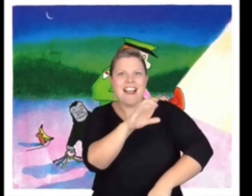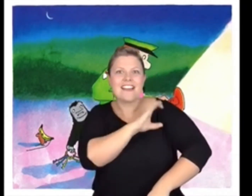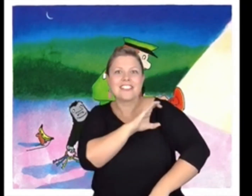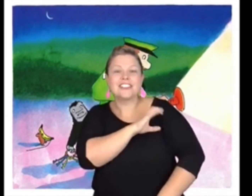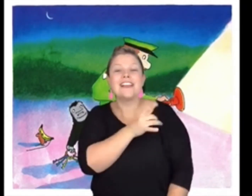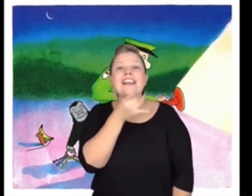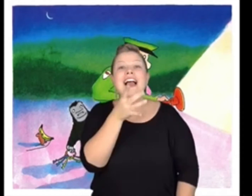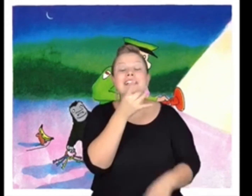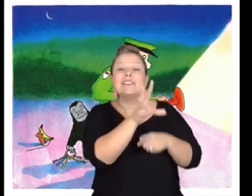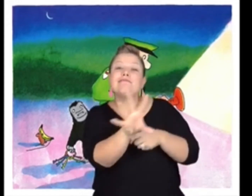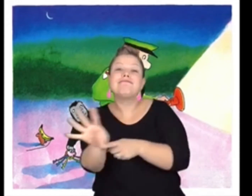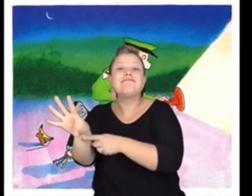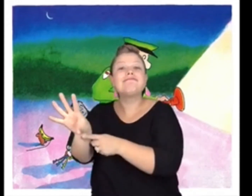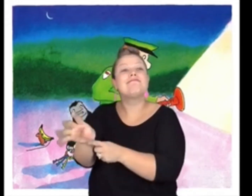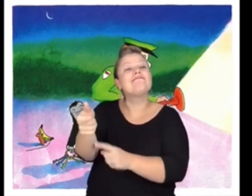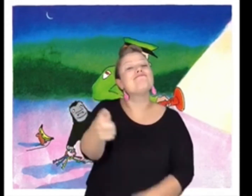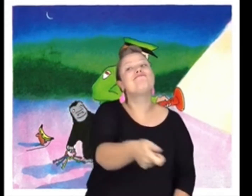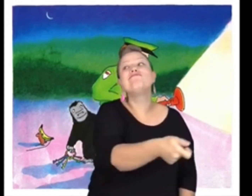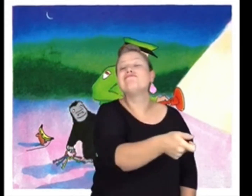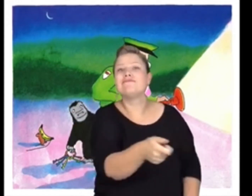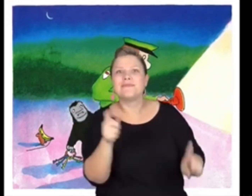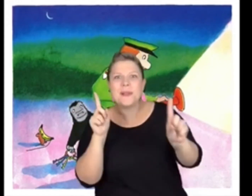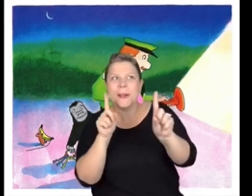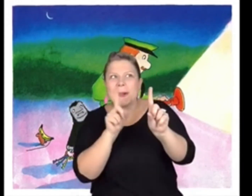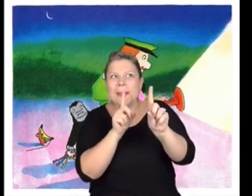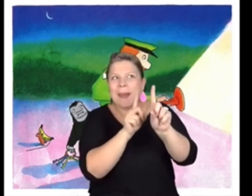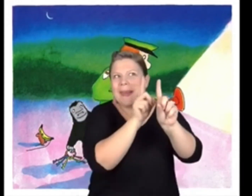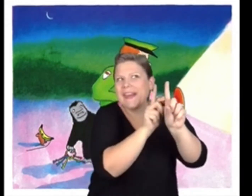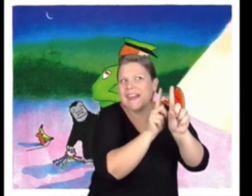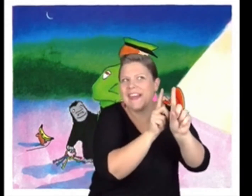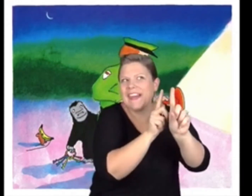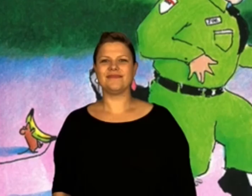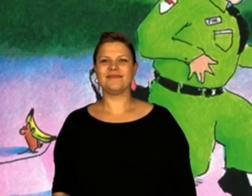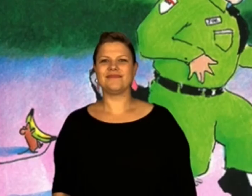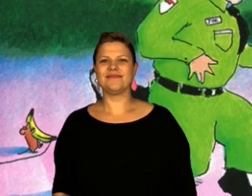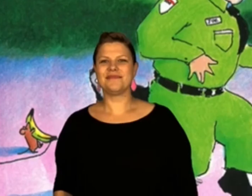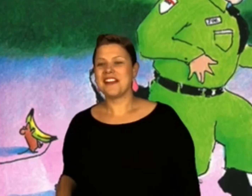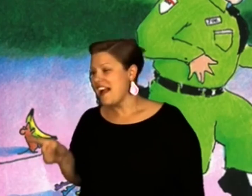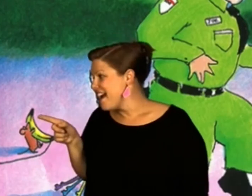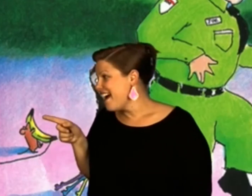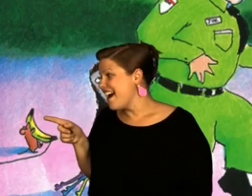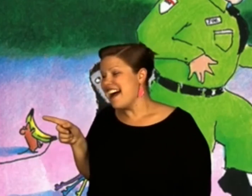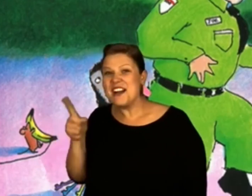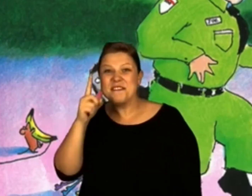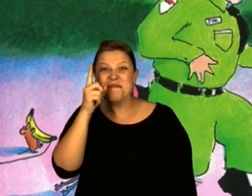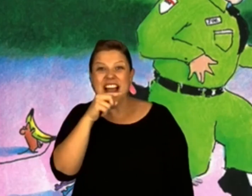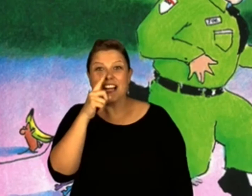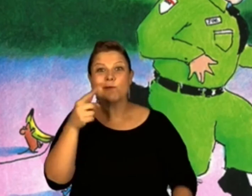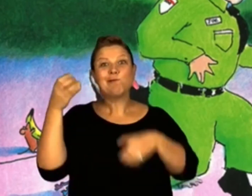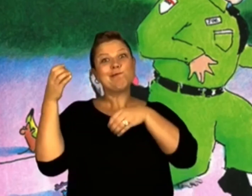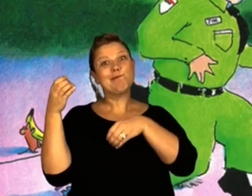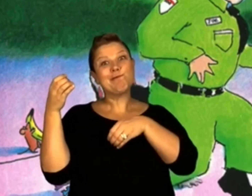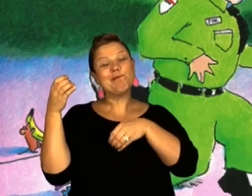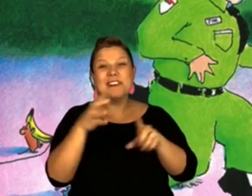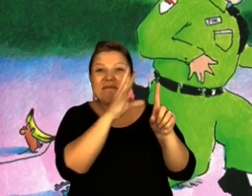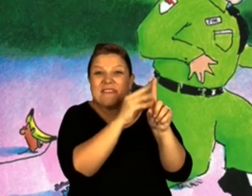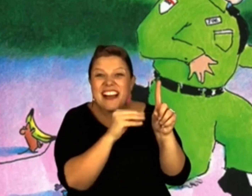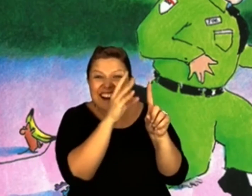followed the zookeeper as he shined his flashlight walking through the zoo. There's the mouse holding